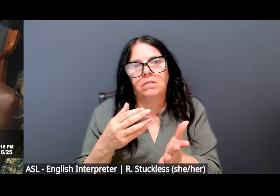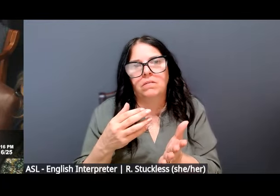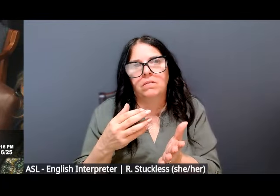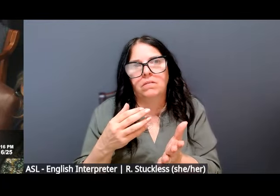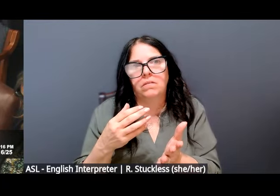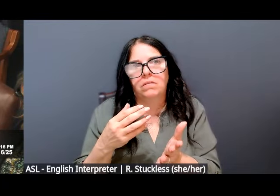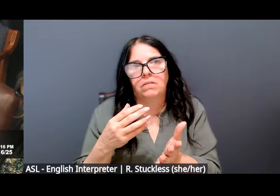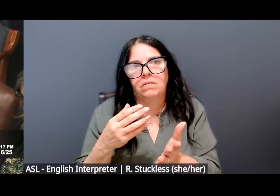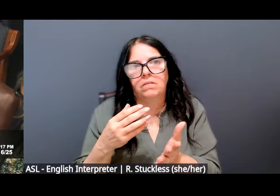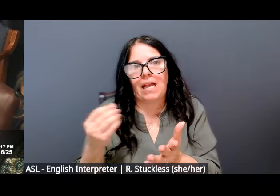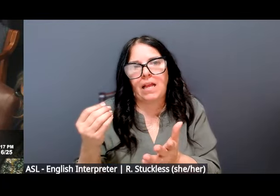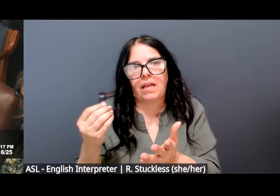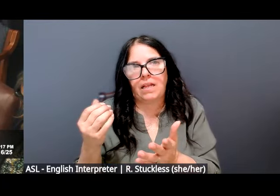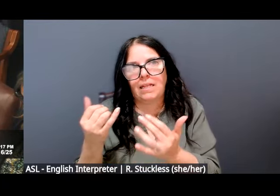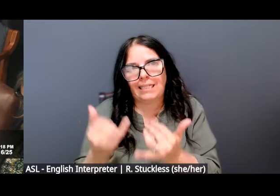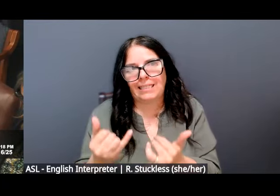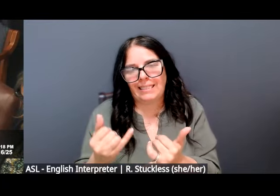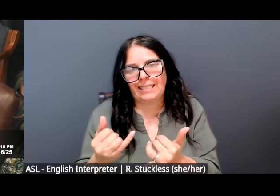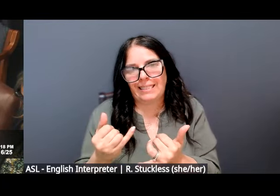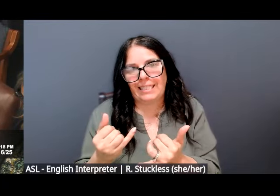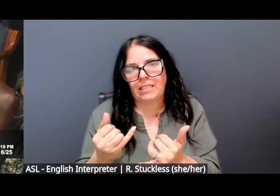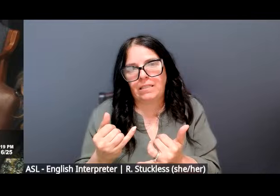existing registered voters.